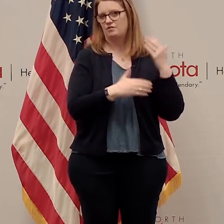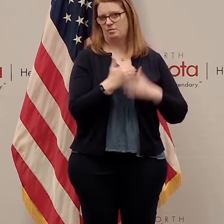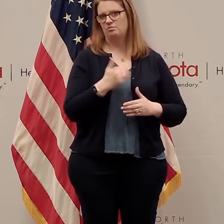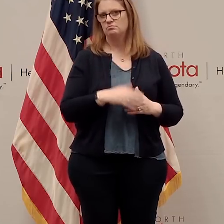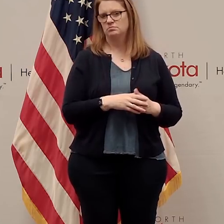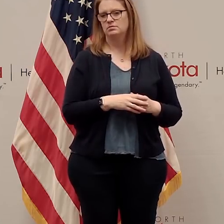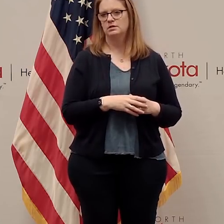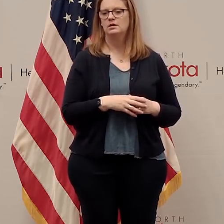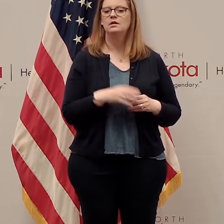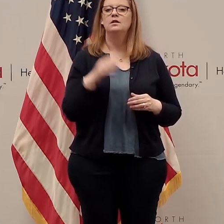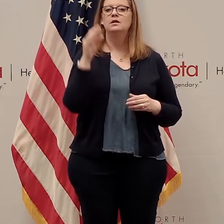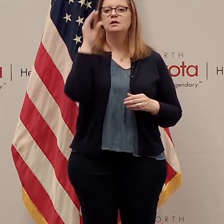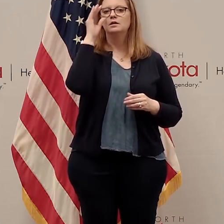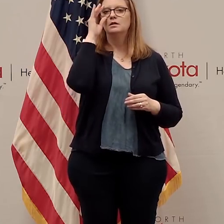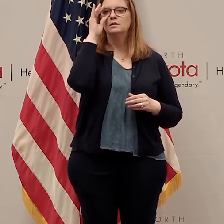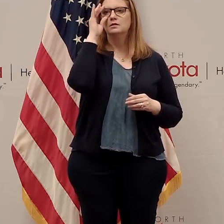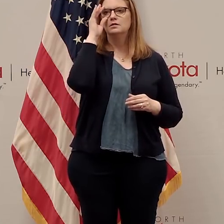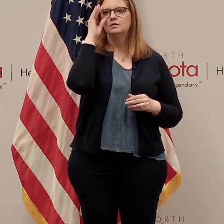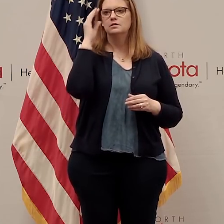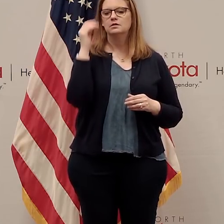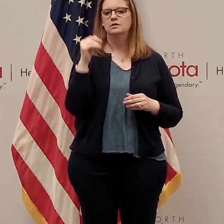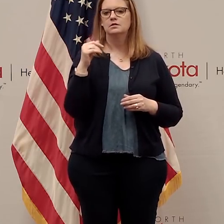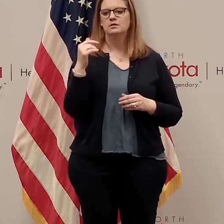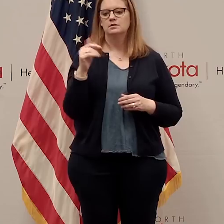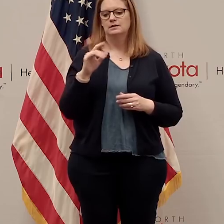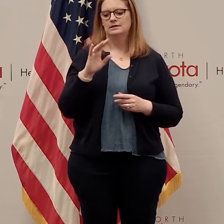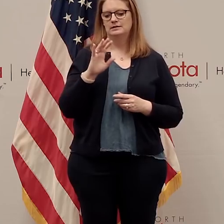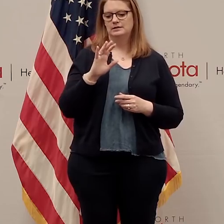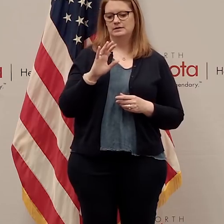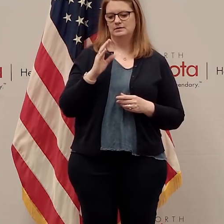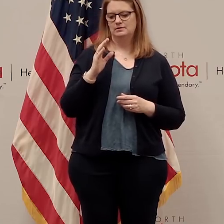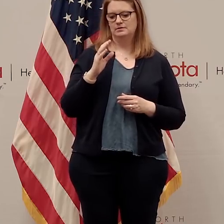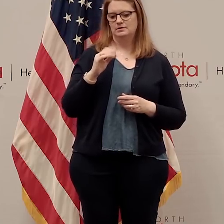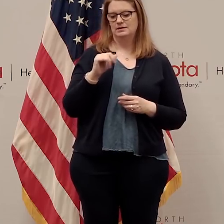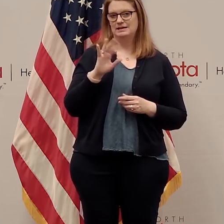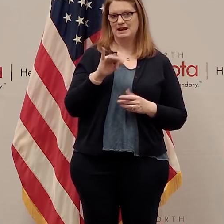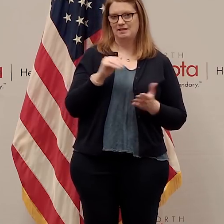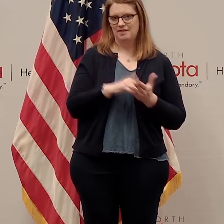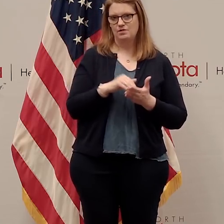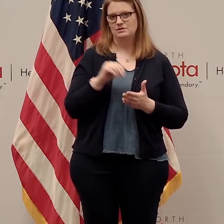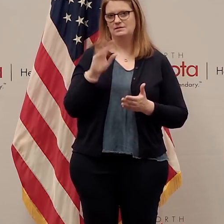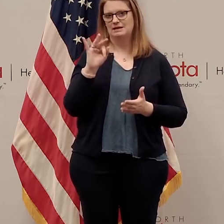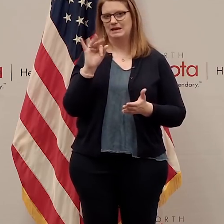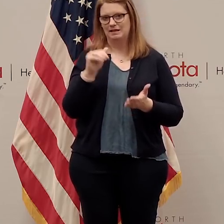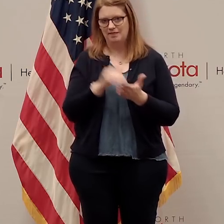encourage, though, because you saw that we were 19,000 on testing